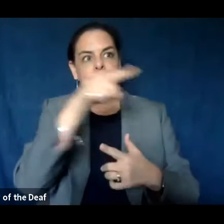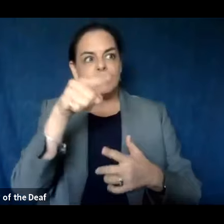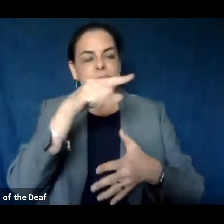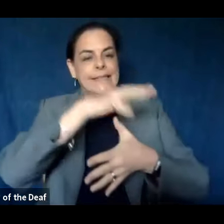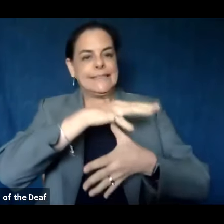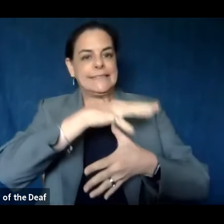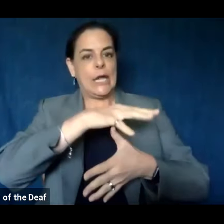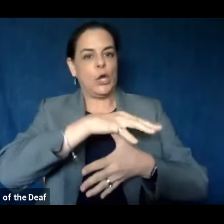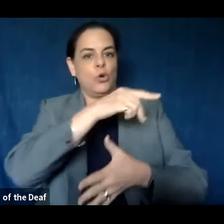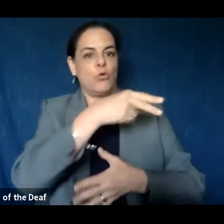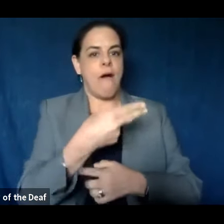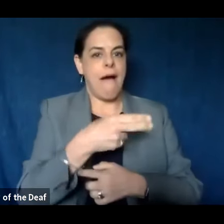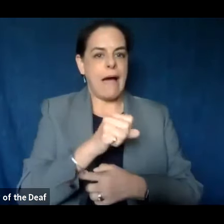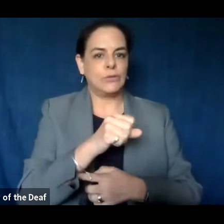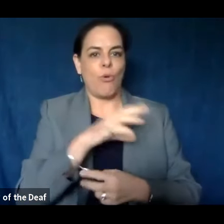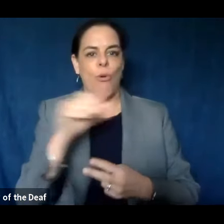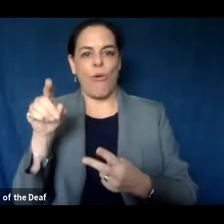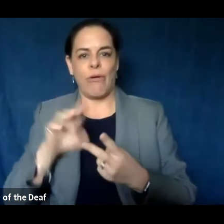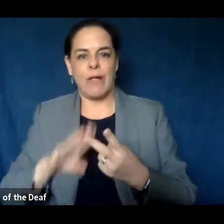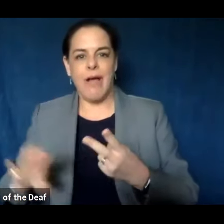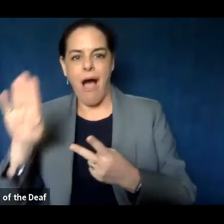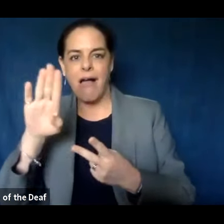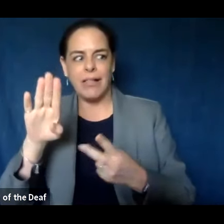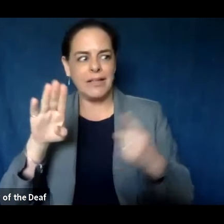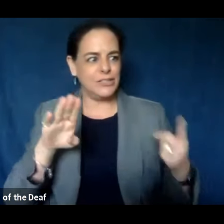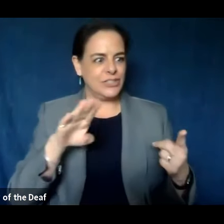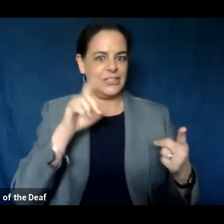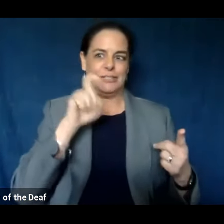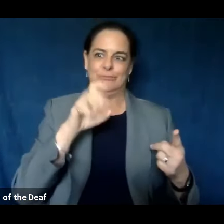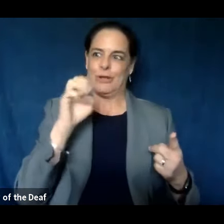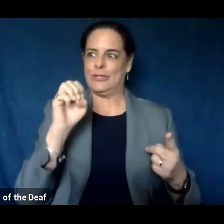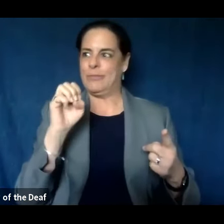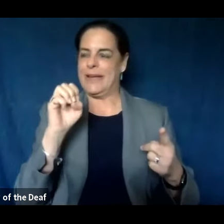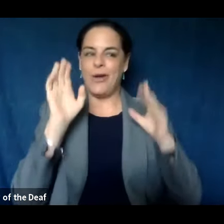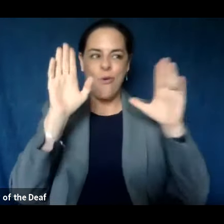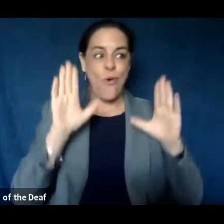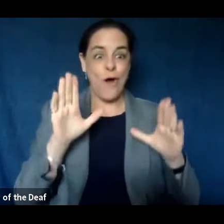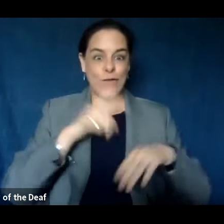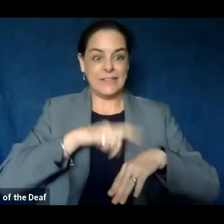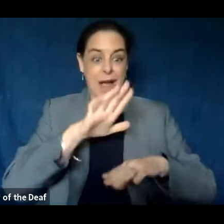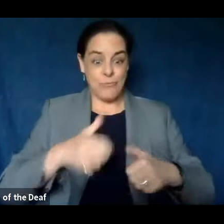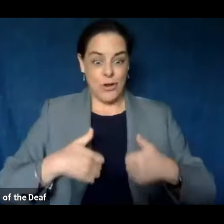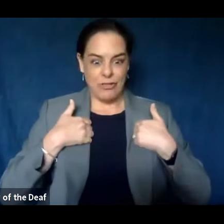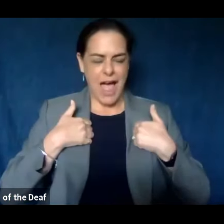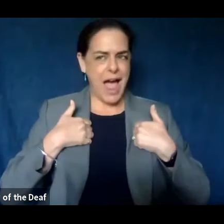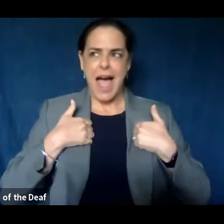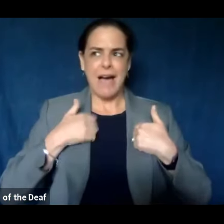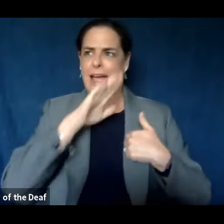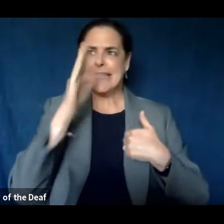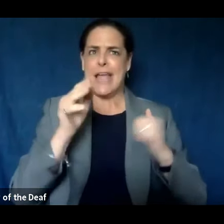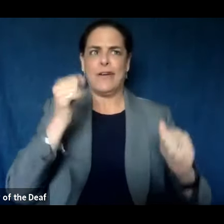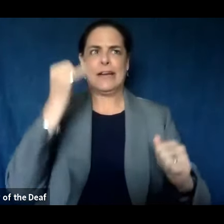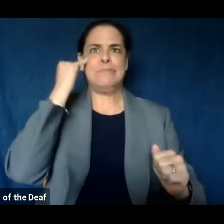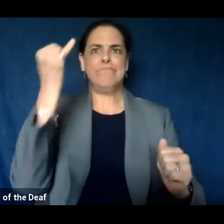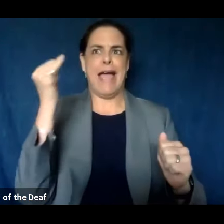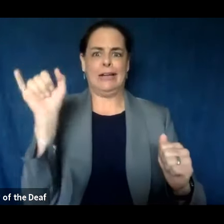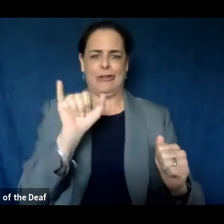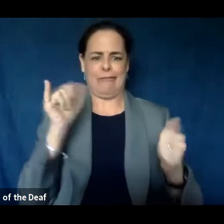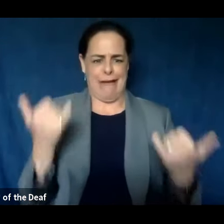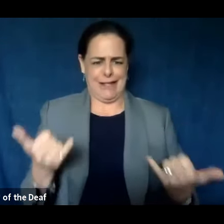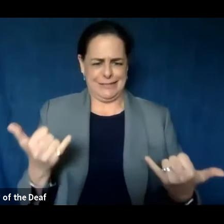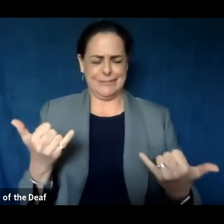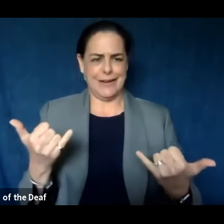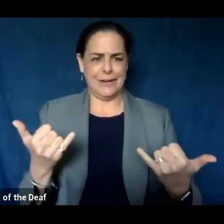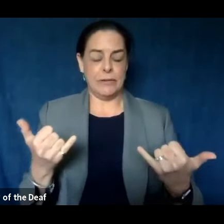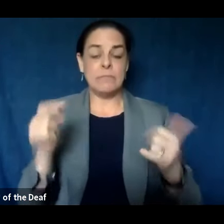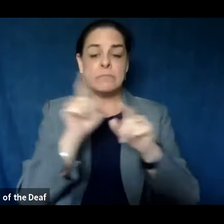college who are moving on from a chapter in their lives in a way they couldn't ever have imagined. We also think of